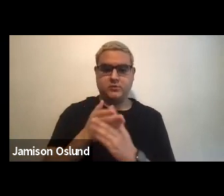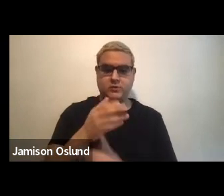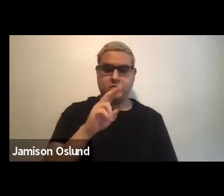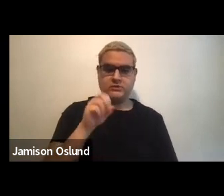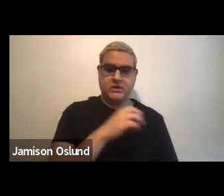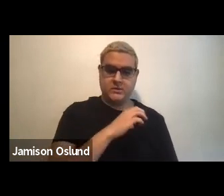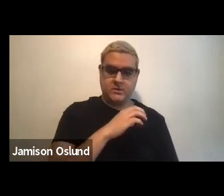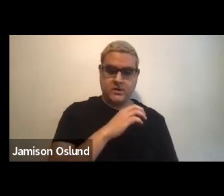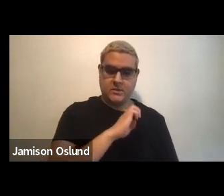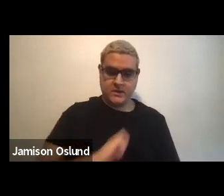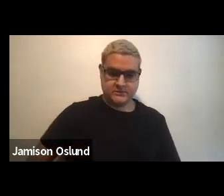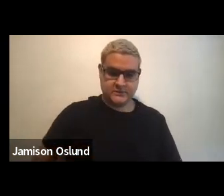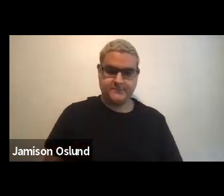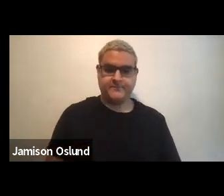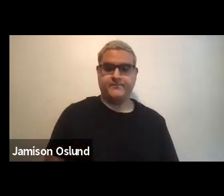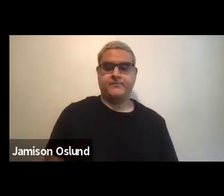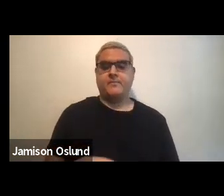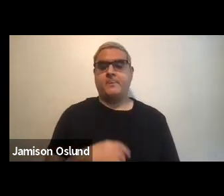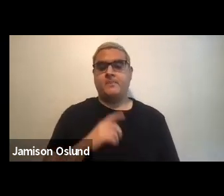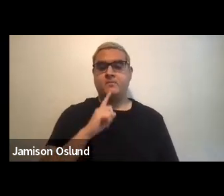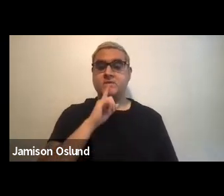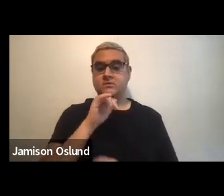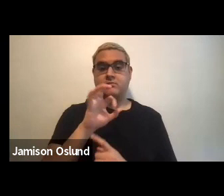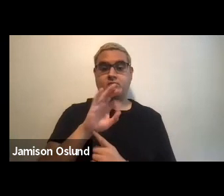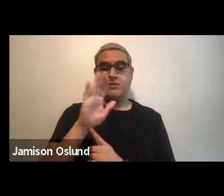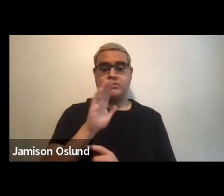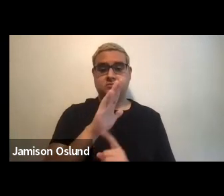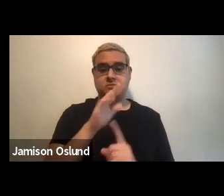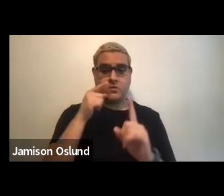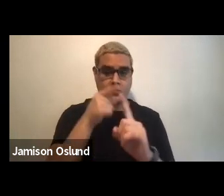by binational commissions and US embassies.